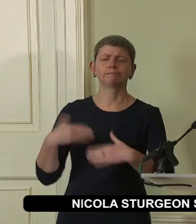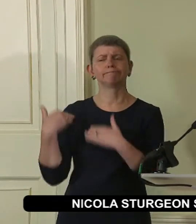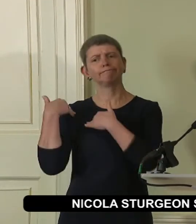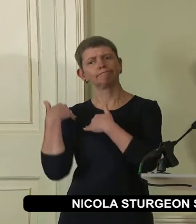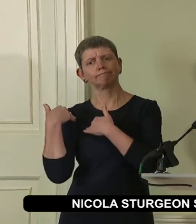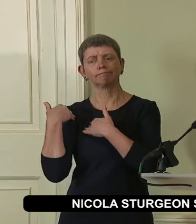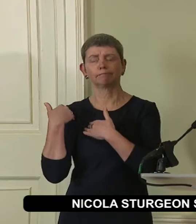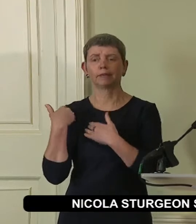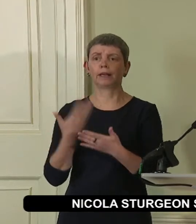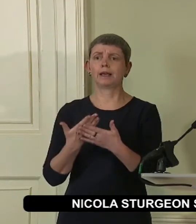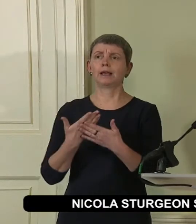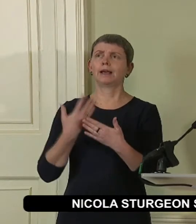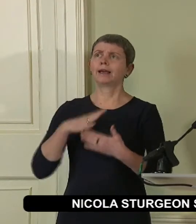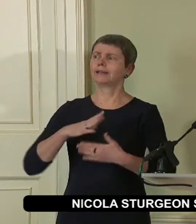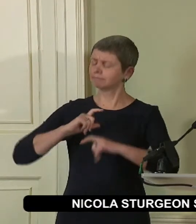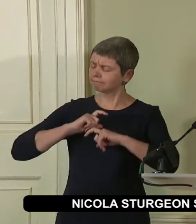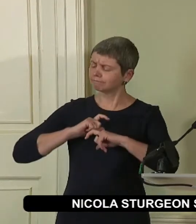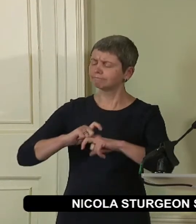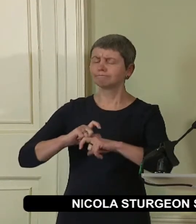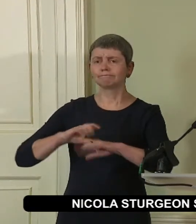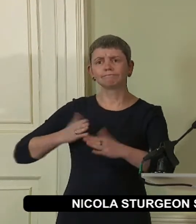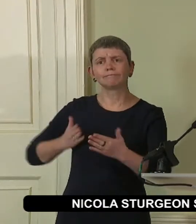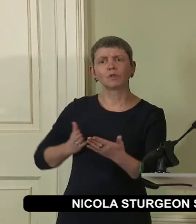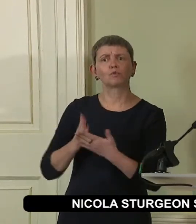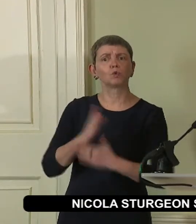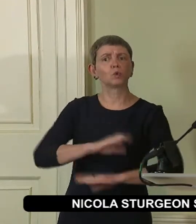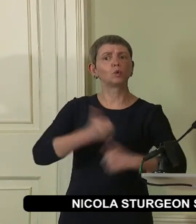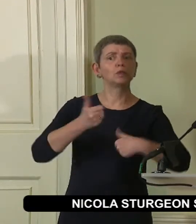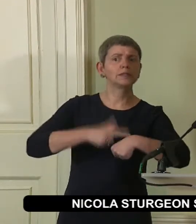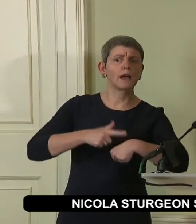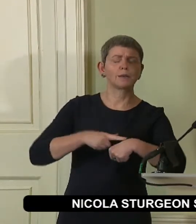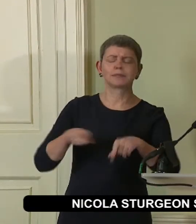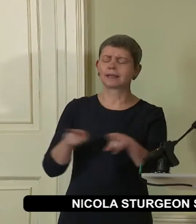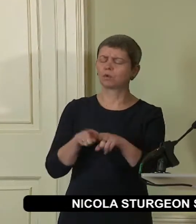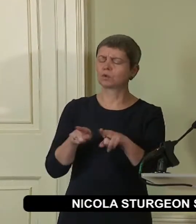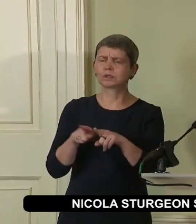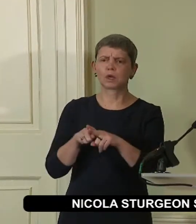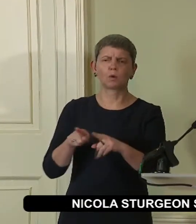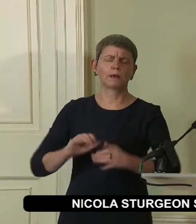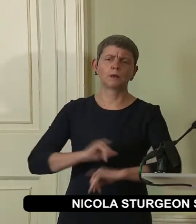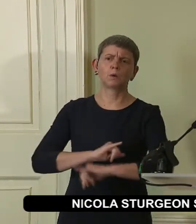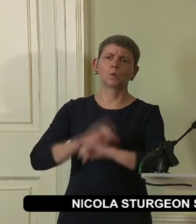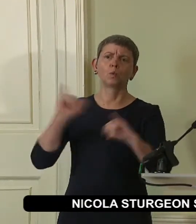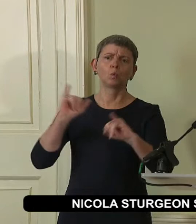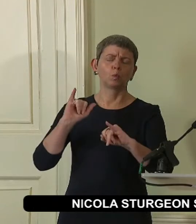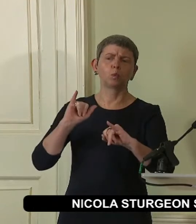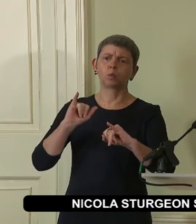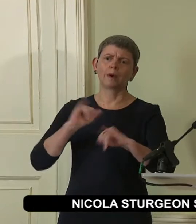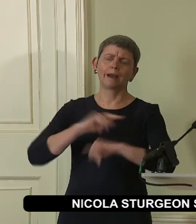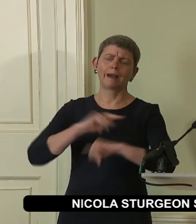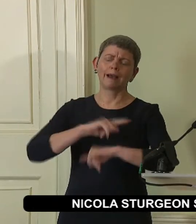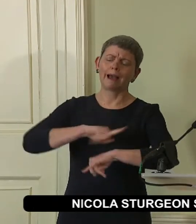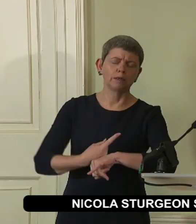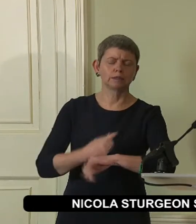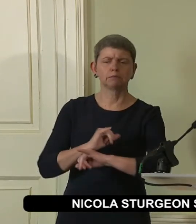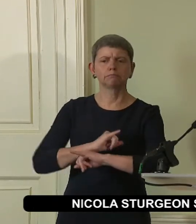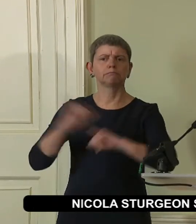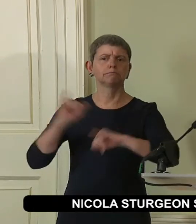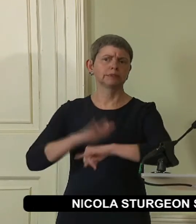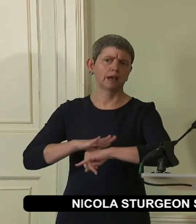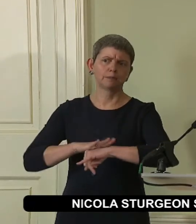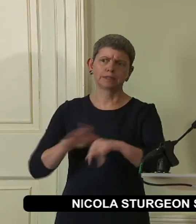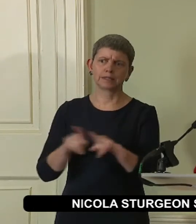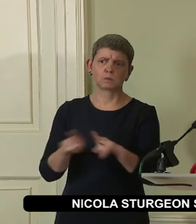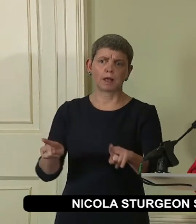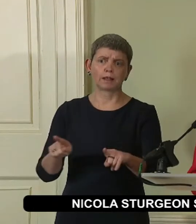sustained and inspired me in good times and through the toughest hours of my toughest days. I